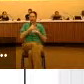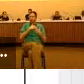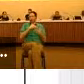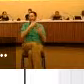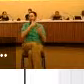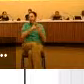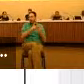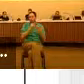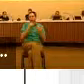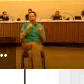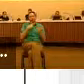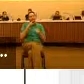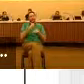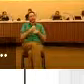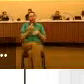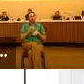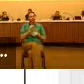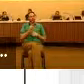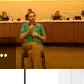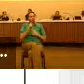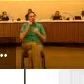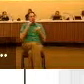just as soon do something like asphalt.